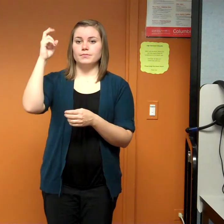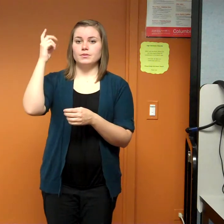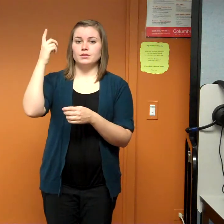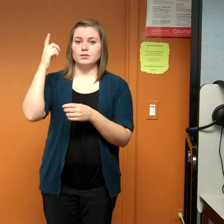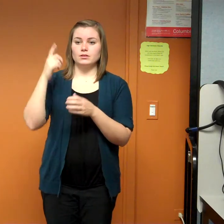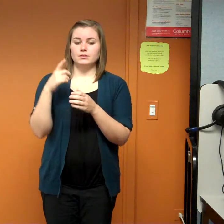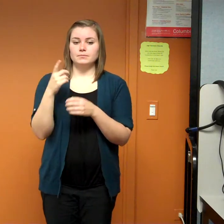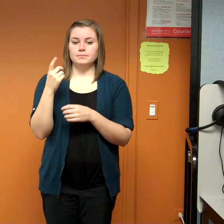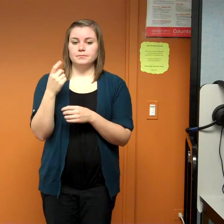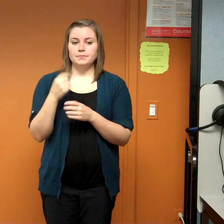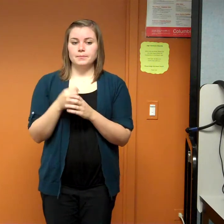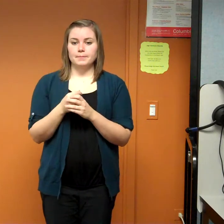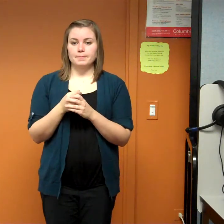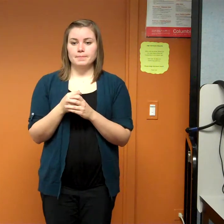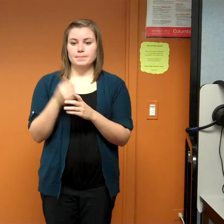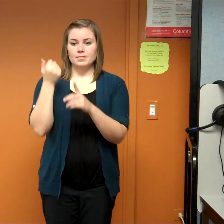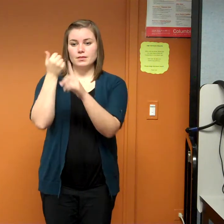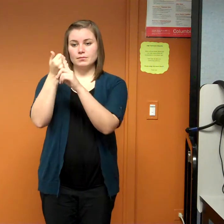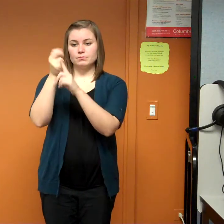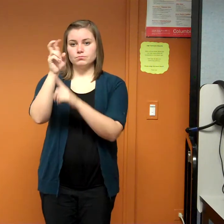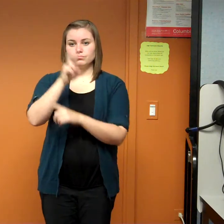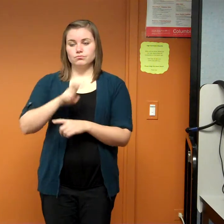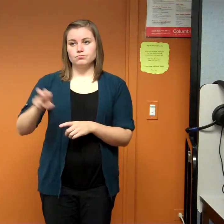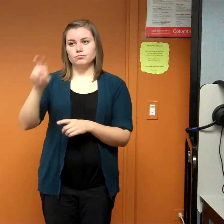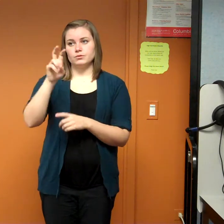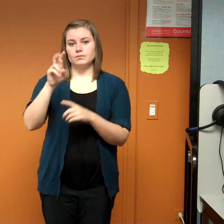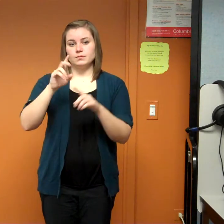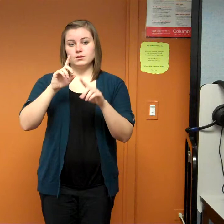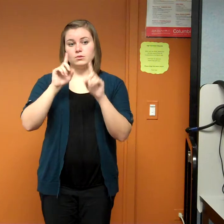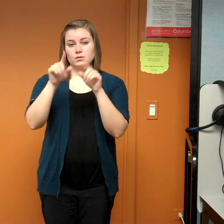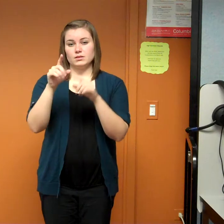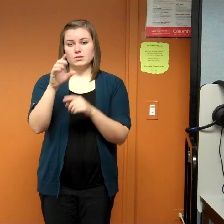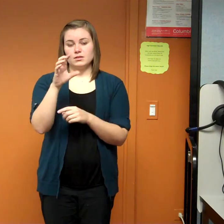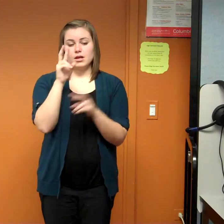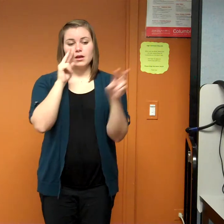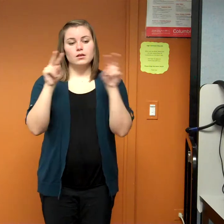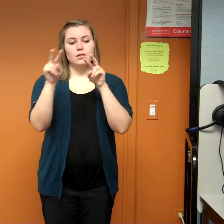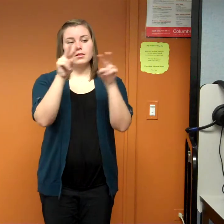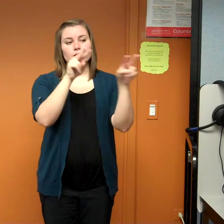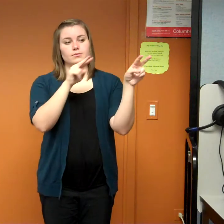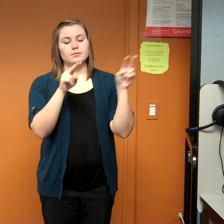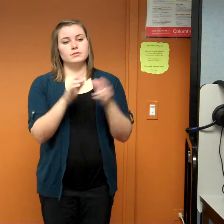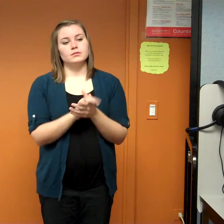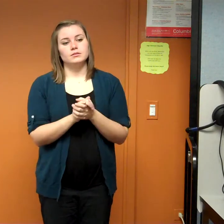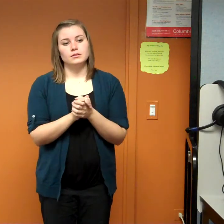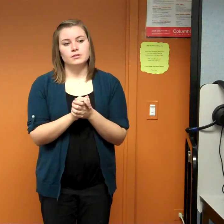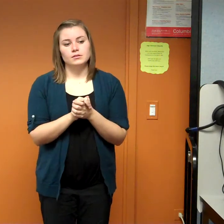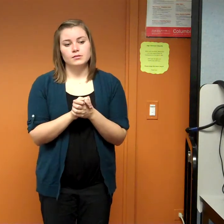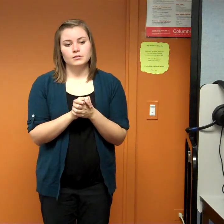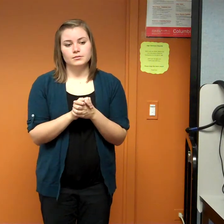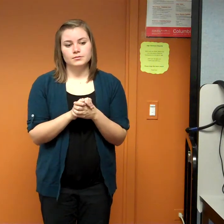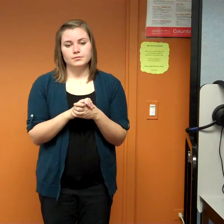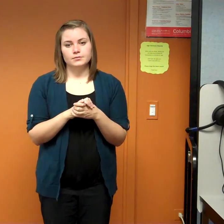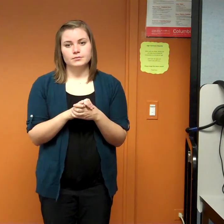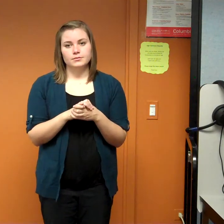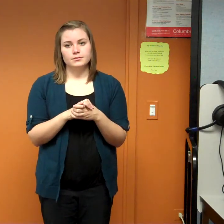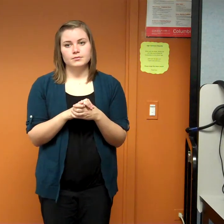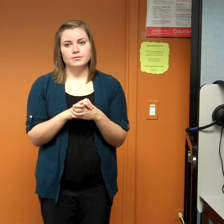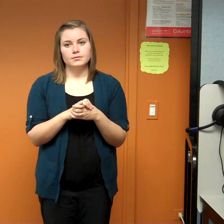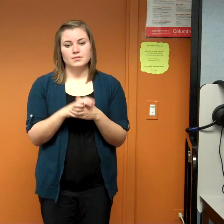us through directly to the top, to the observation deck. And it was kind of funny because there were like maybe hour-long lines, like kind of